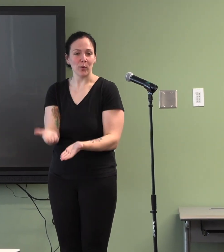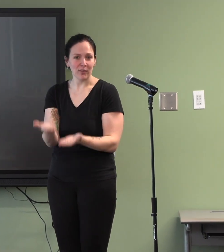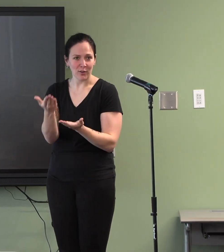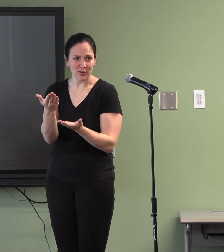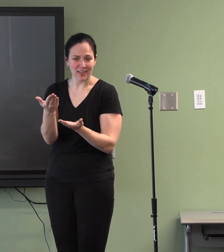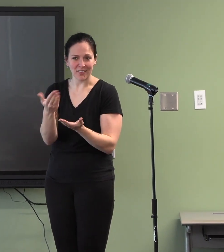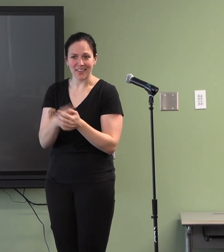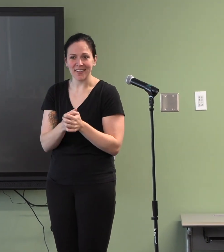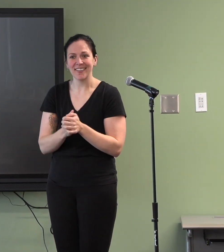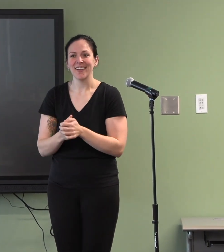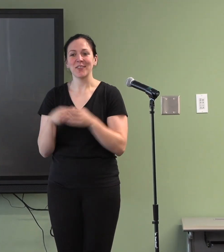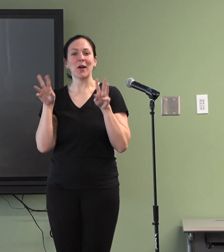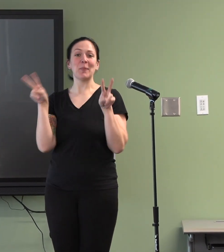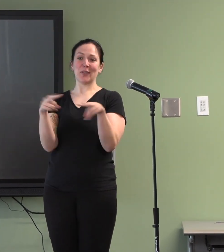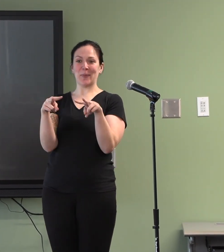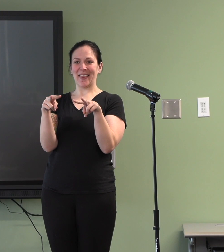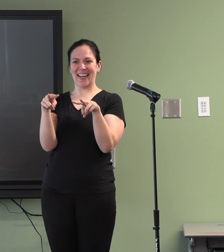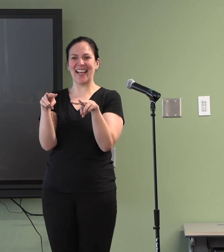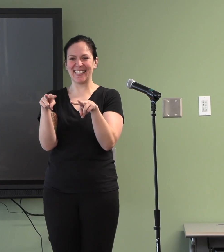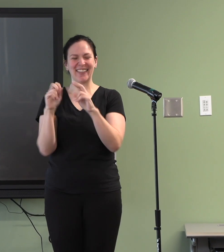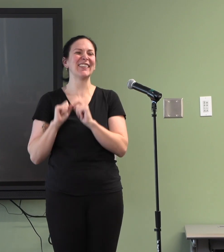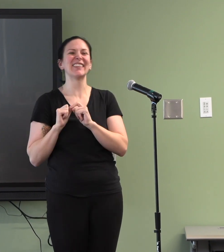with Giselle here. Sorry to put the spotlight on you.